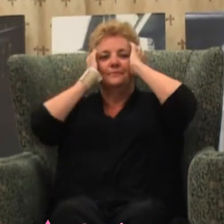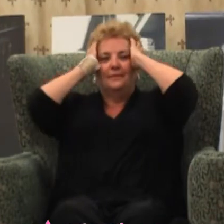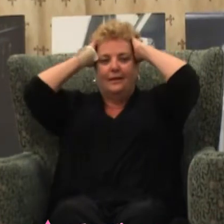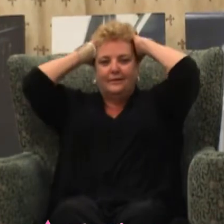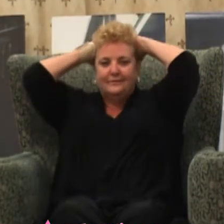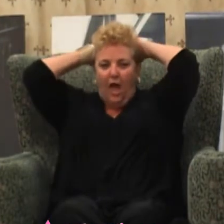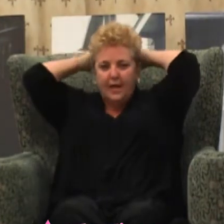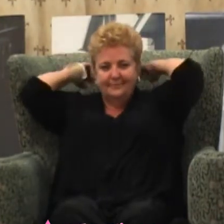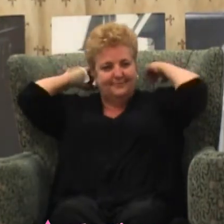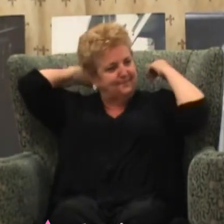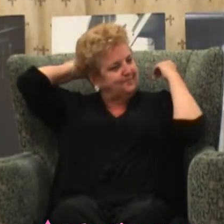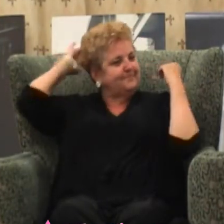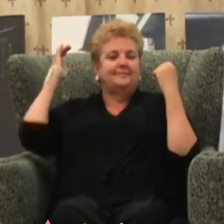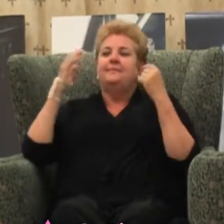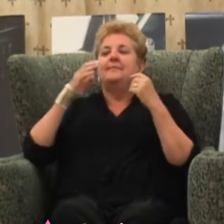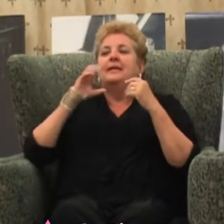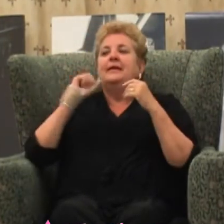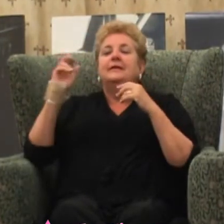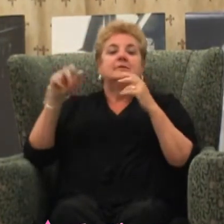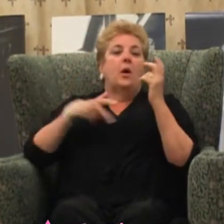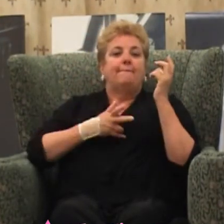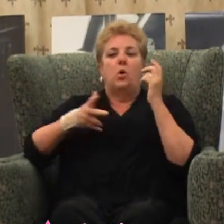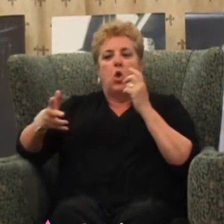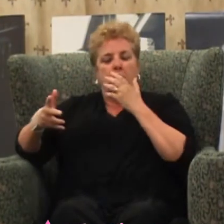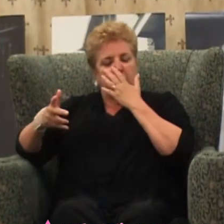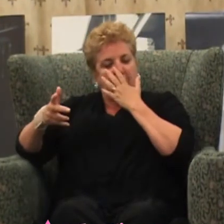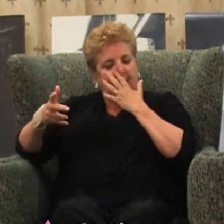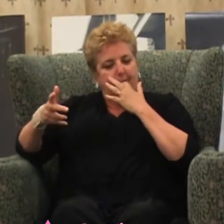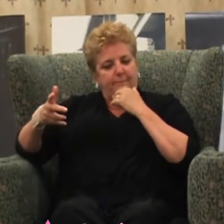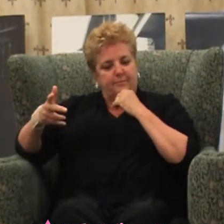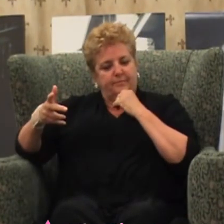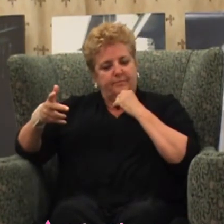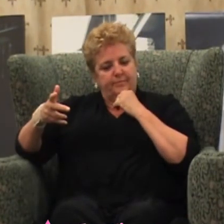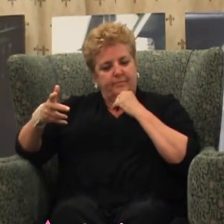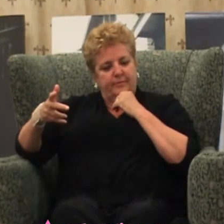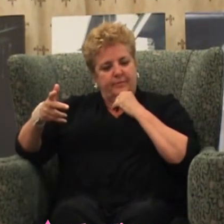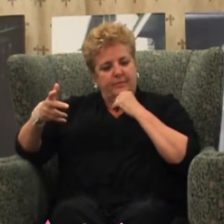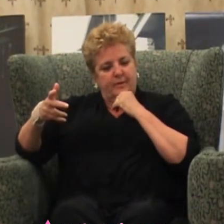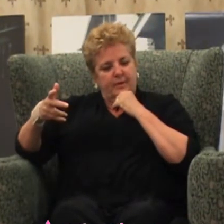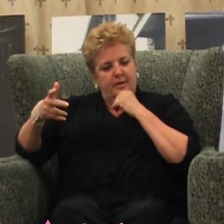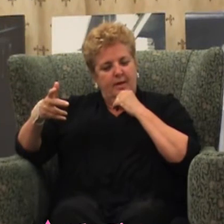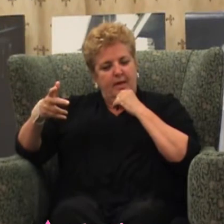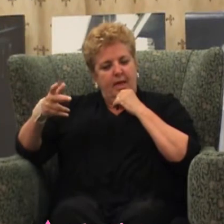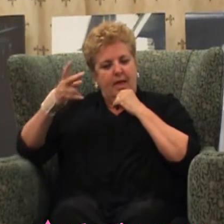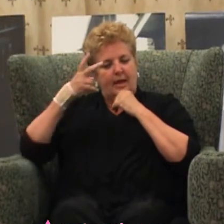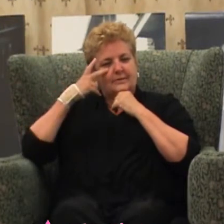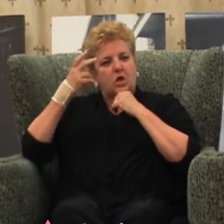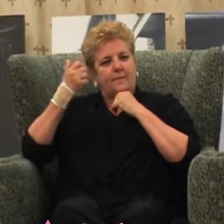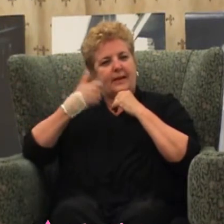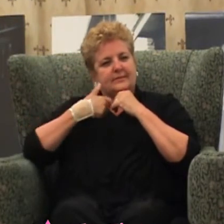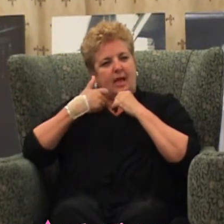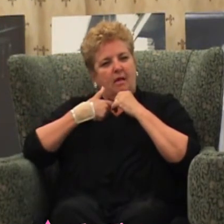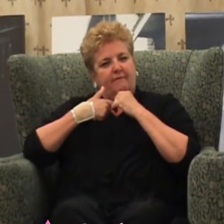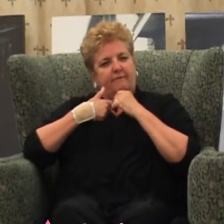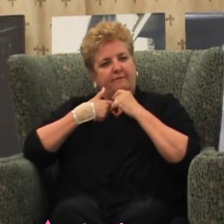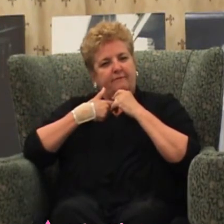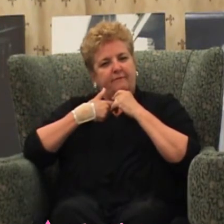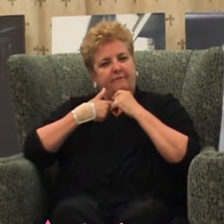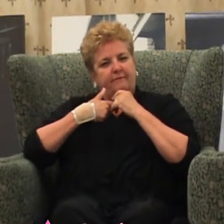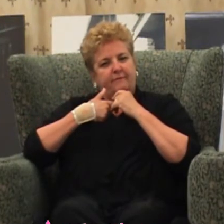And I pulled the car over to the side of the road, and I just, like a slideshow, I saw myself on my knees in my bed,